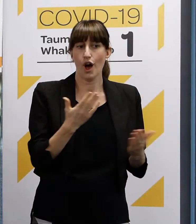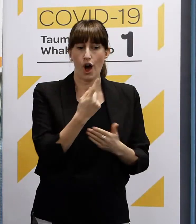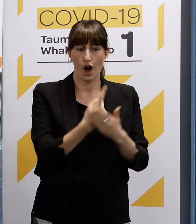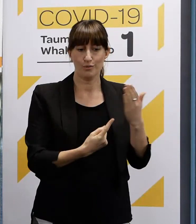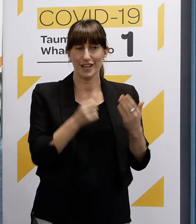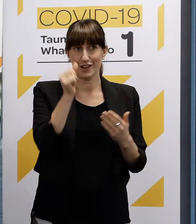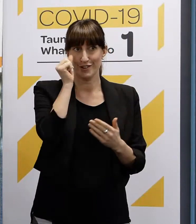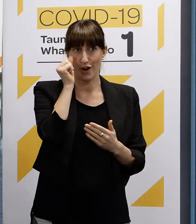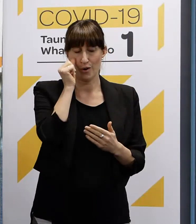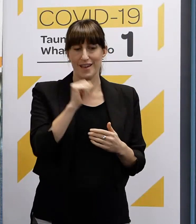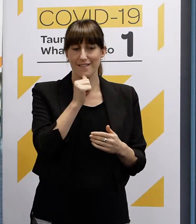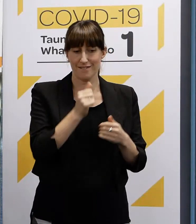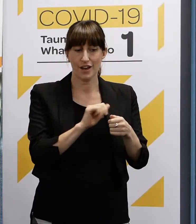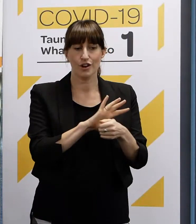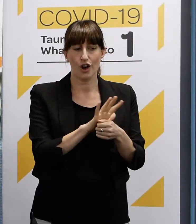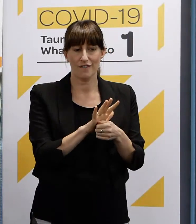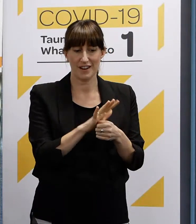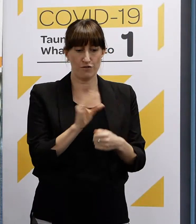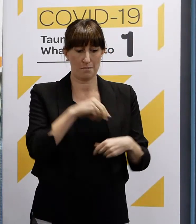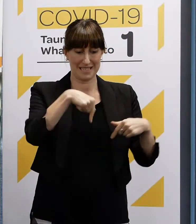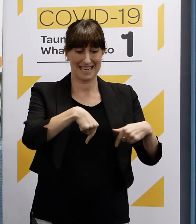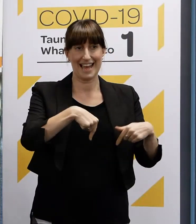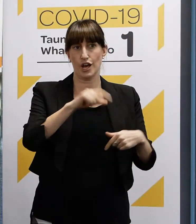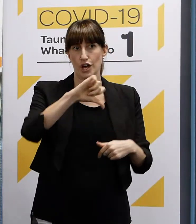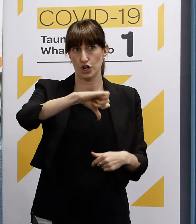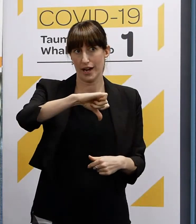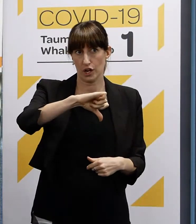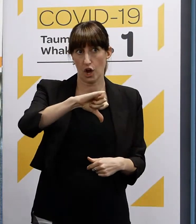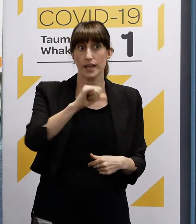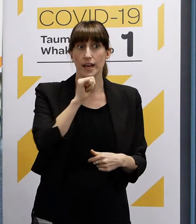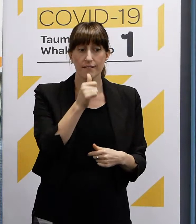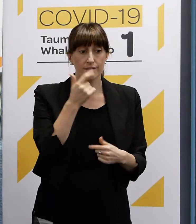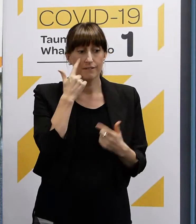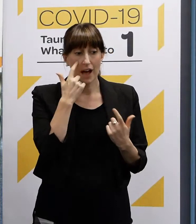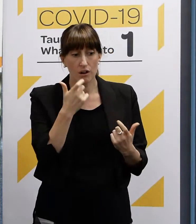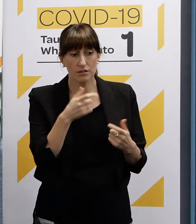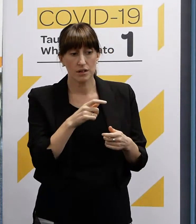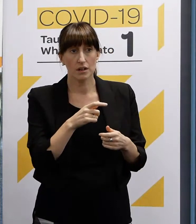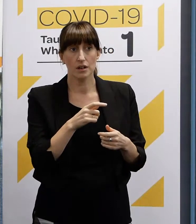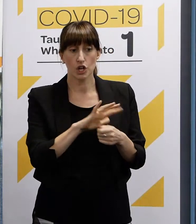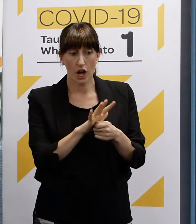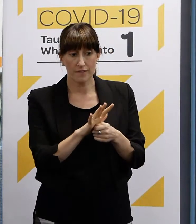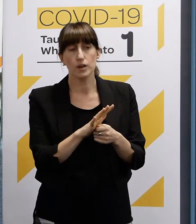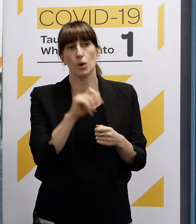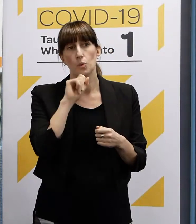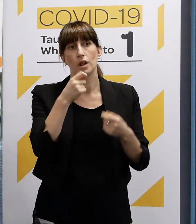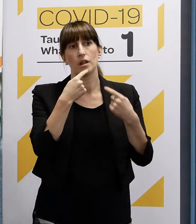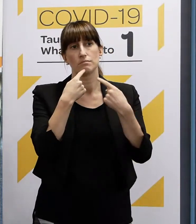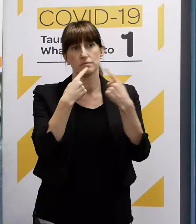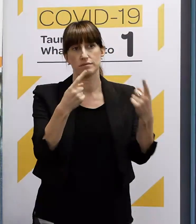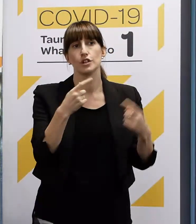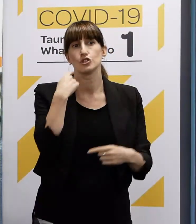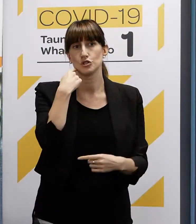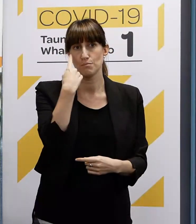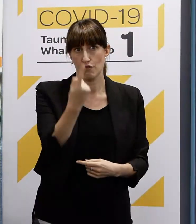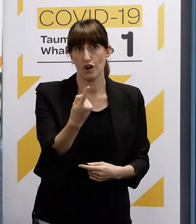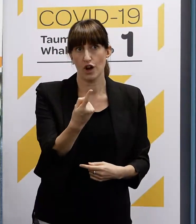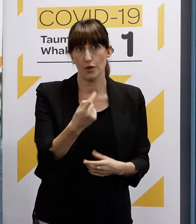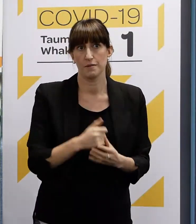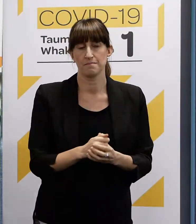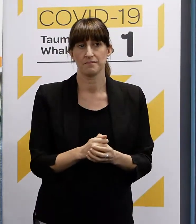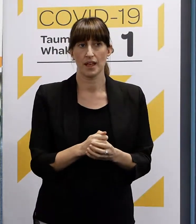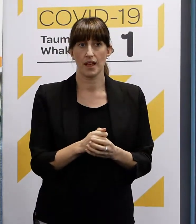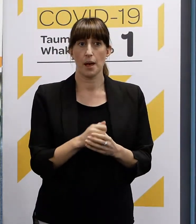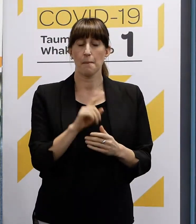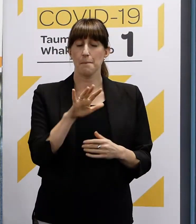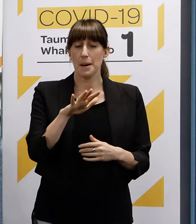will report on any cases that happen subsequently, either in Rotorua, in Christchurch or Auckland, in tomorrow's report, so I can give all the details. But there